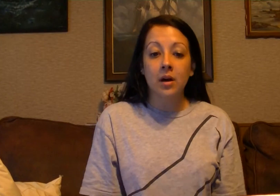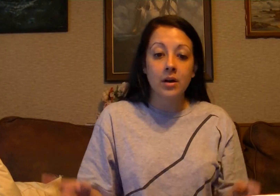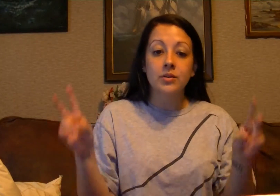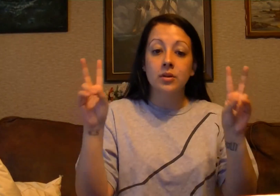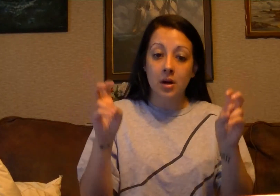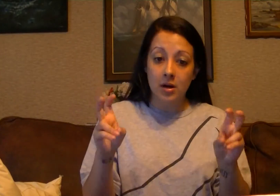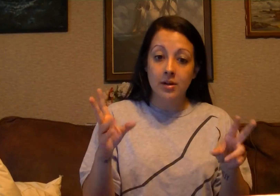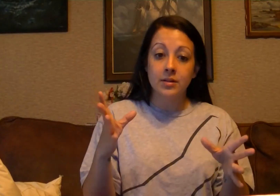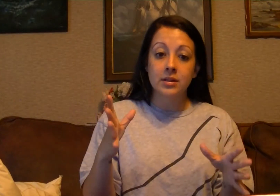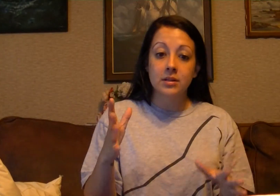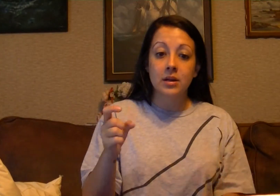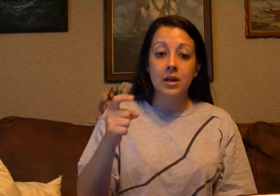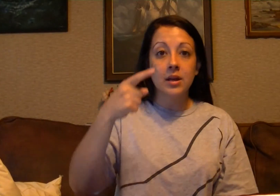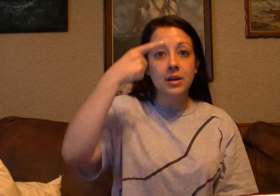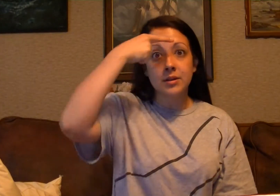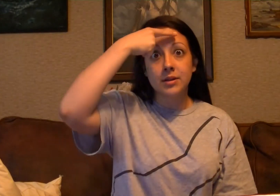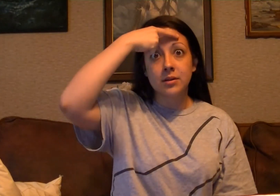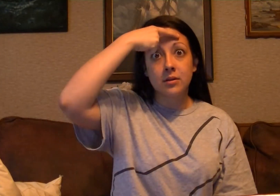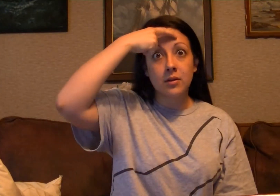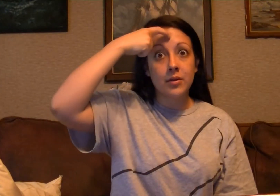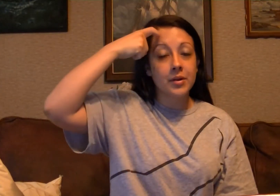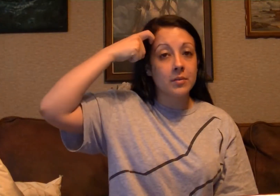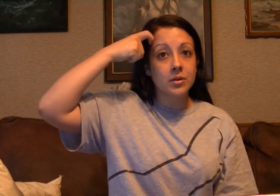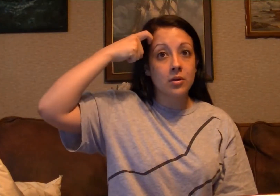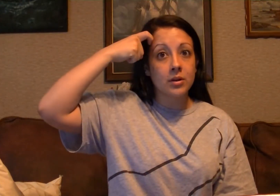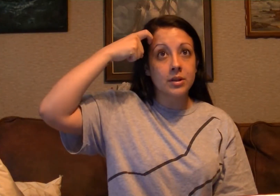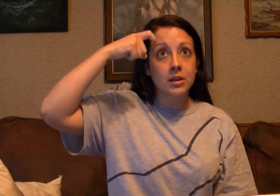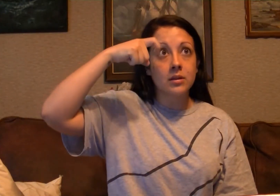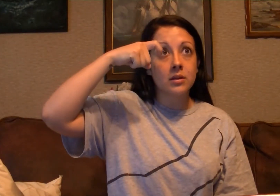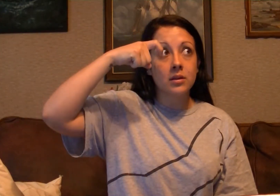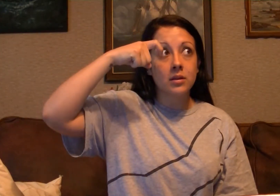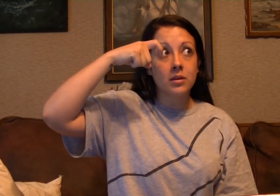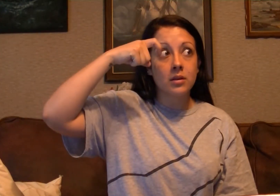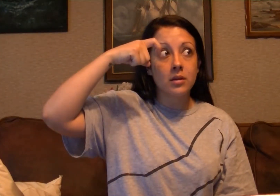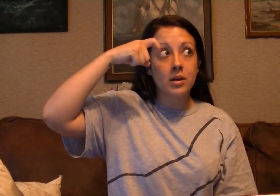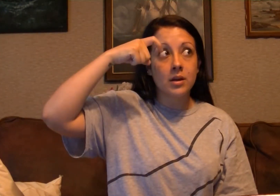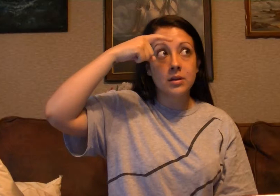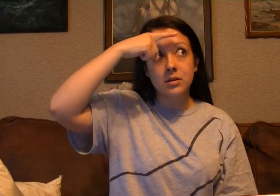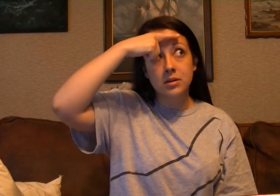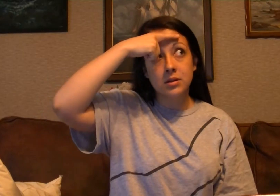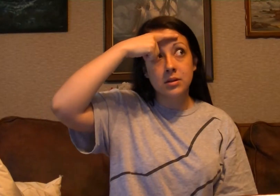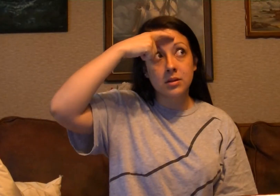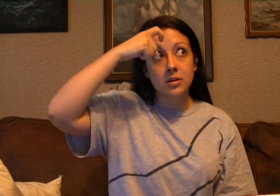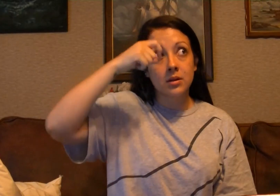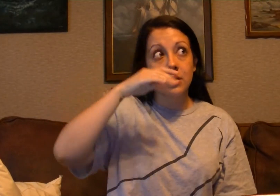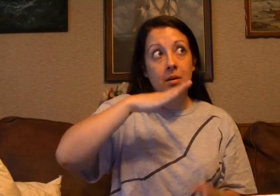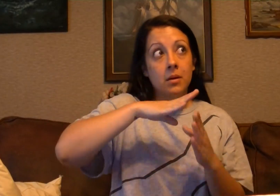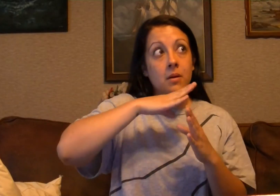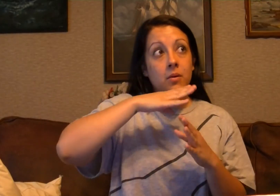Because or cause is comes across like this. Hold